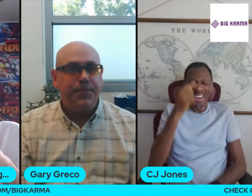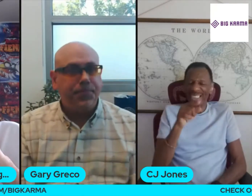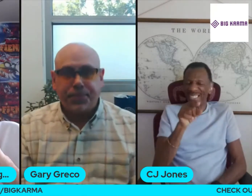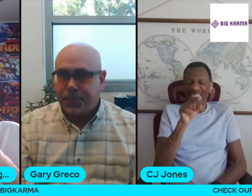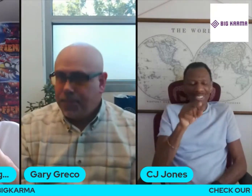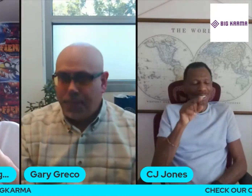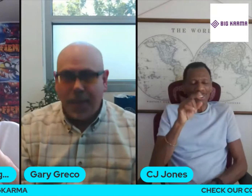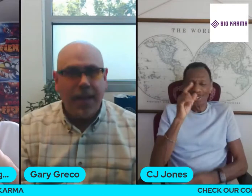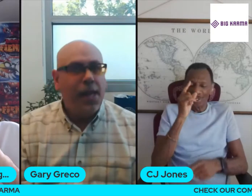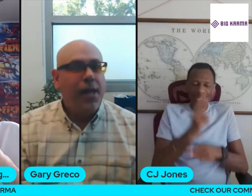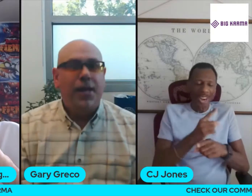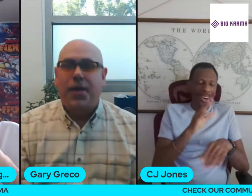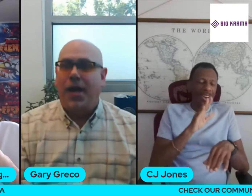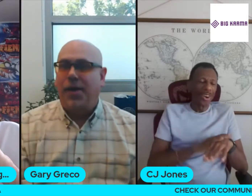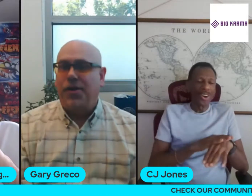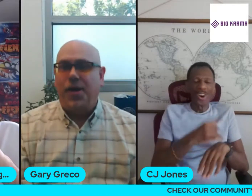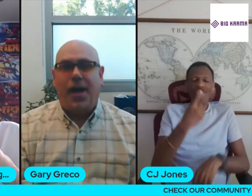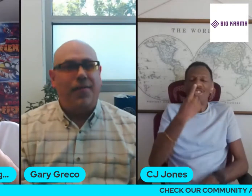Exactly.